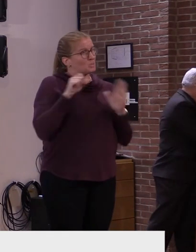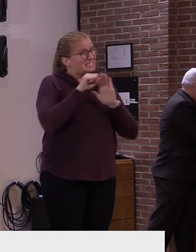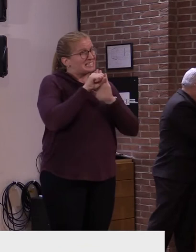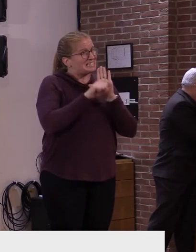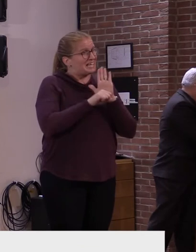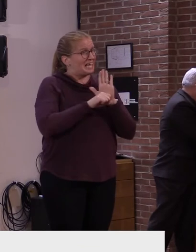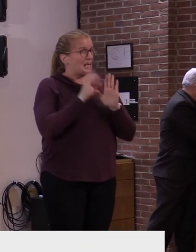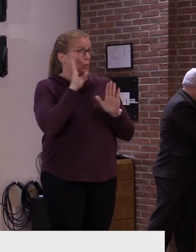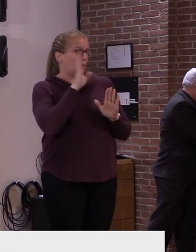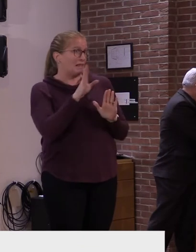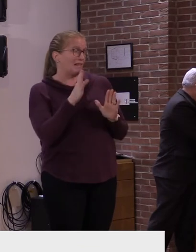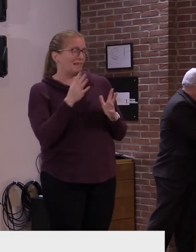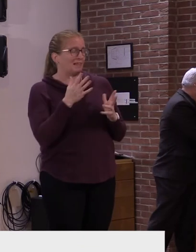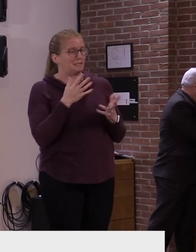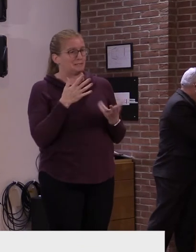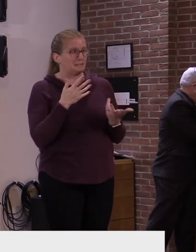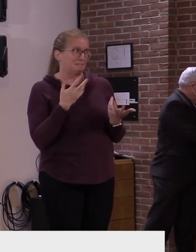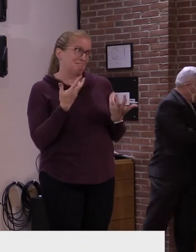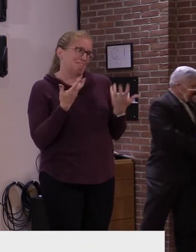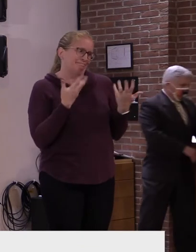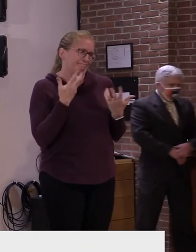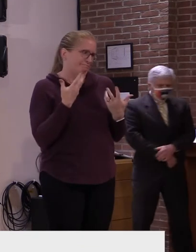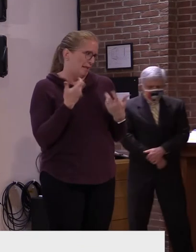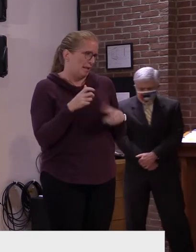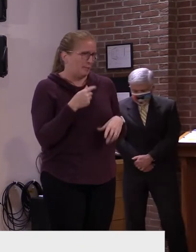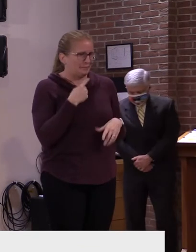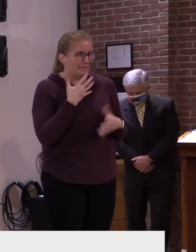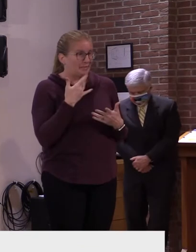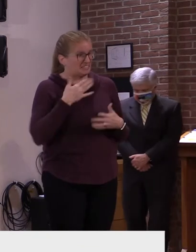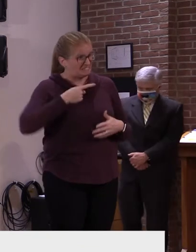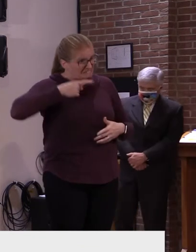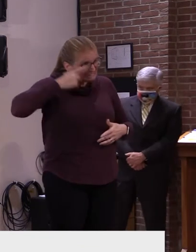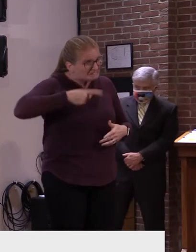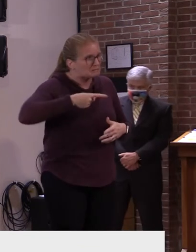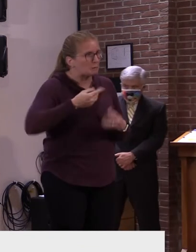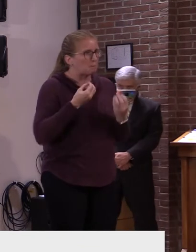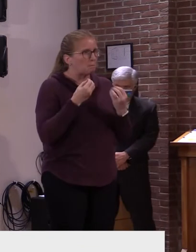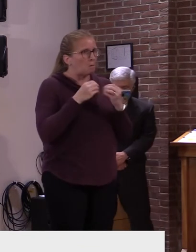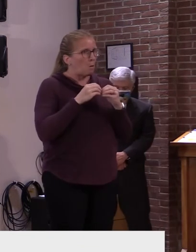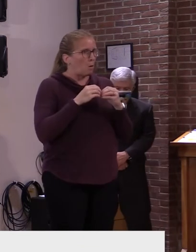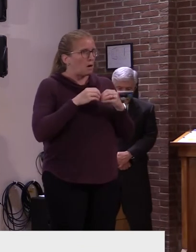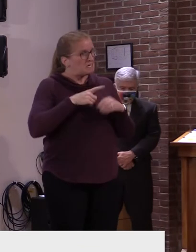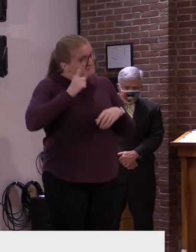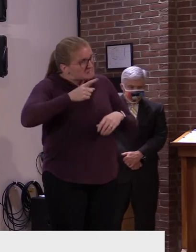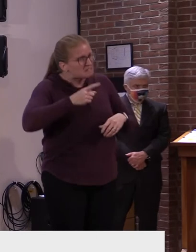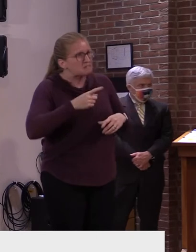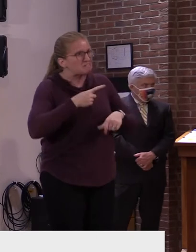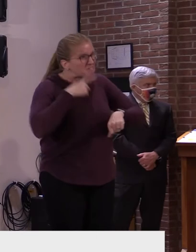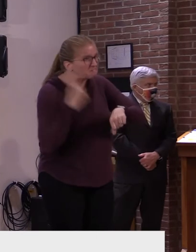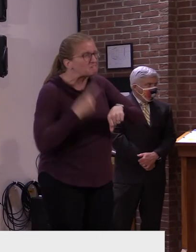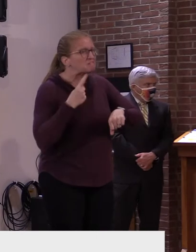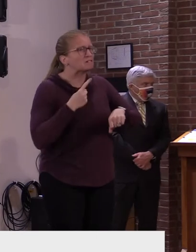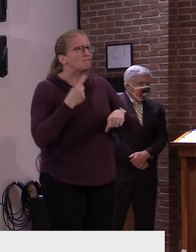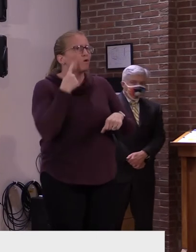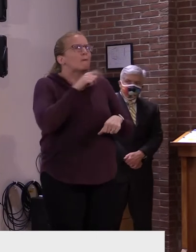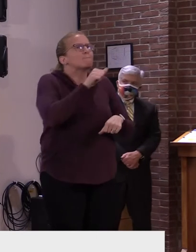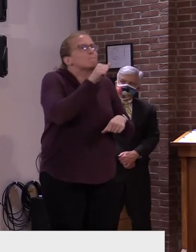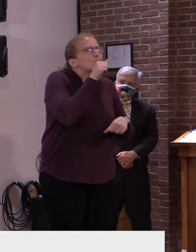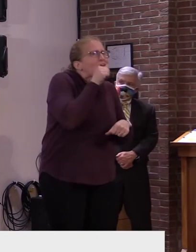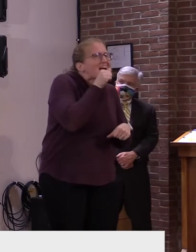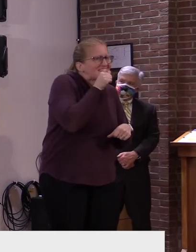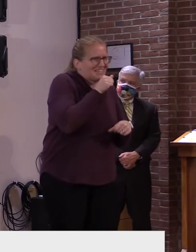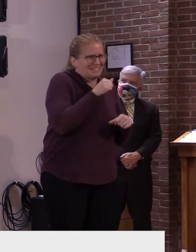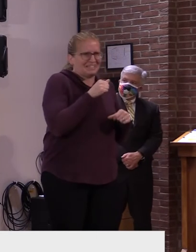um taking enforcement action or i guess educational action against private gatherings and